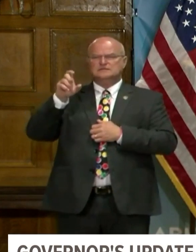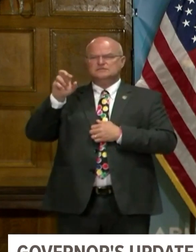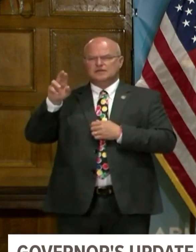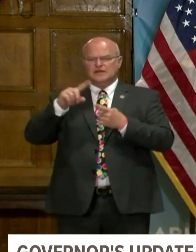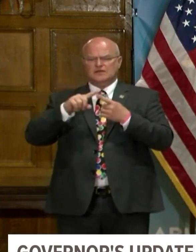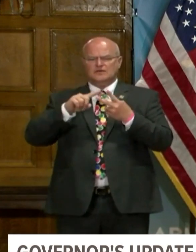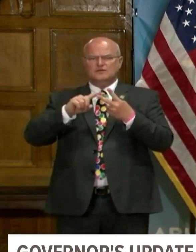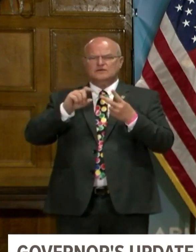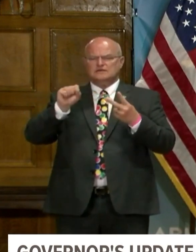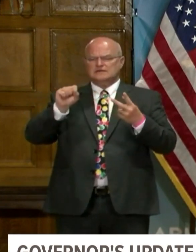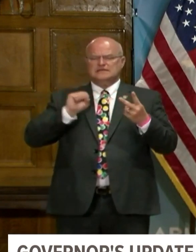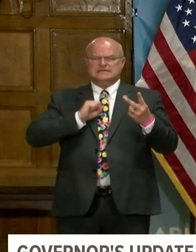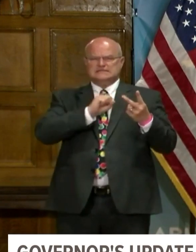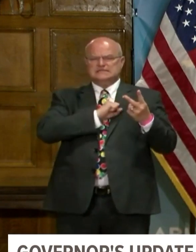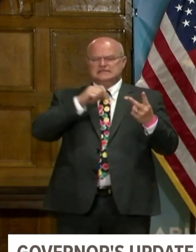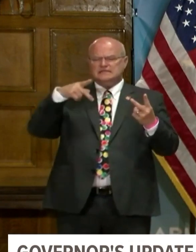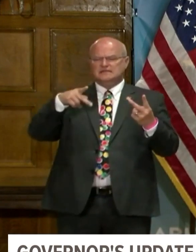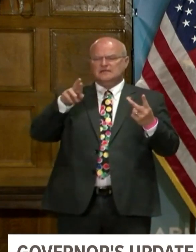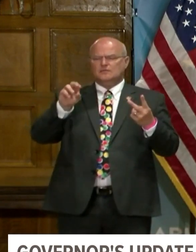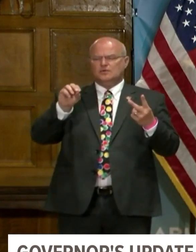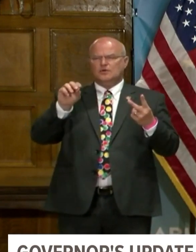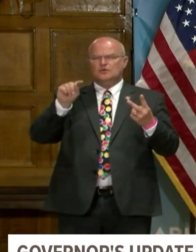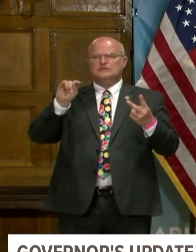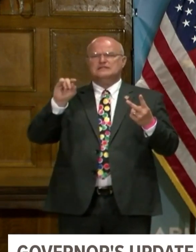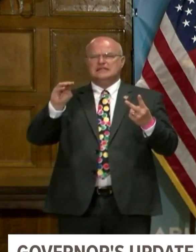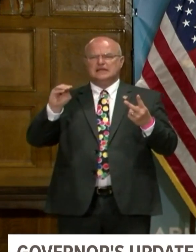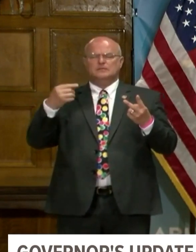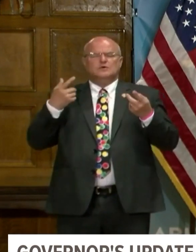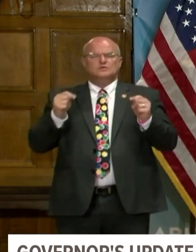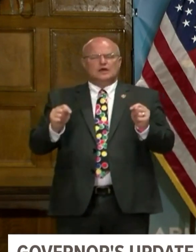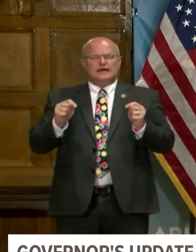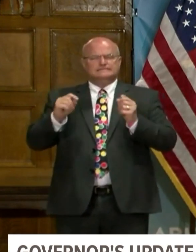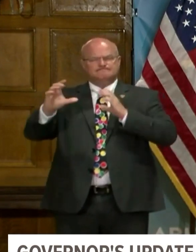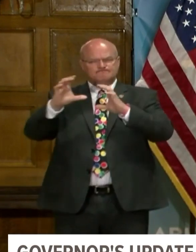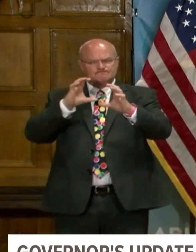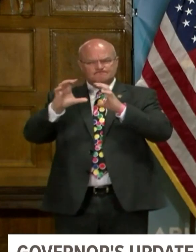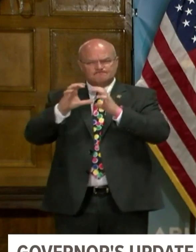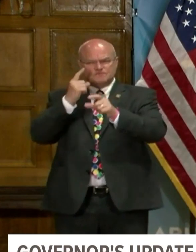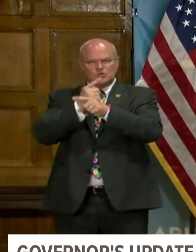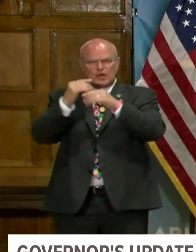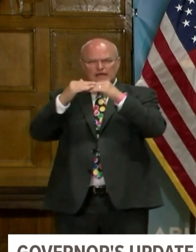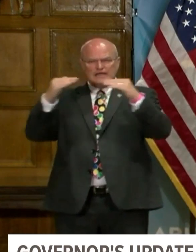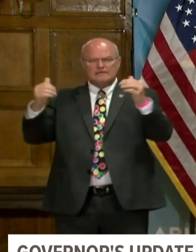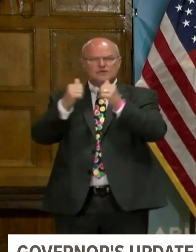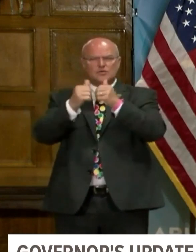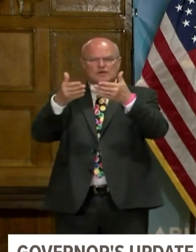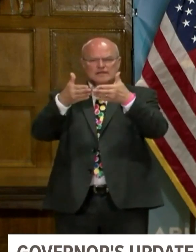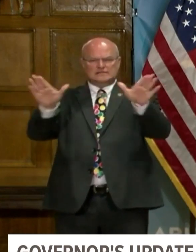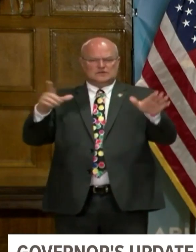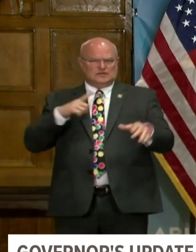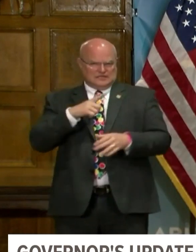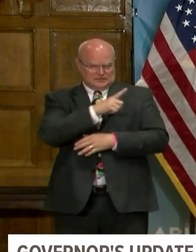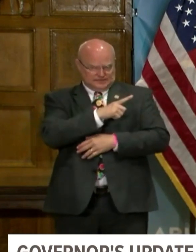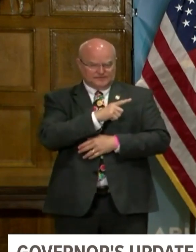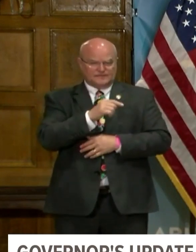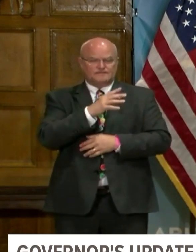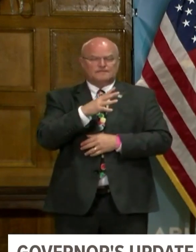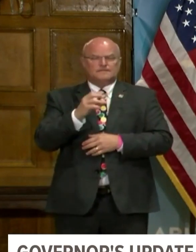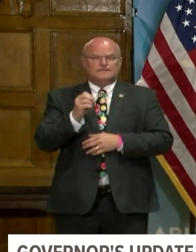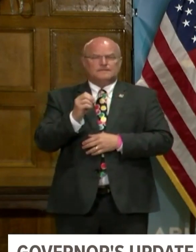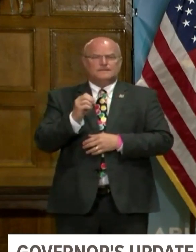Pro Tem on that. And so we tried to communicate at the right level with the General Assembly,